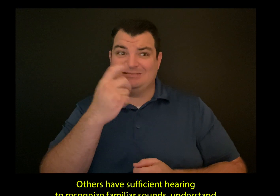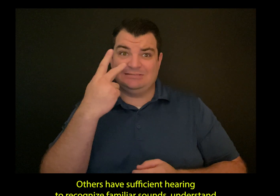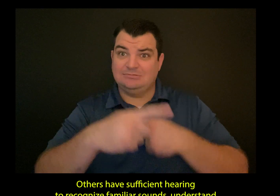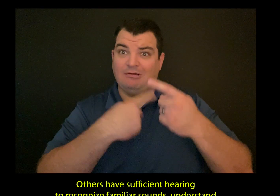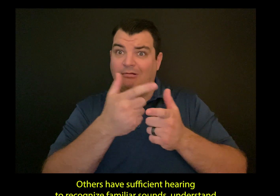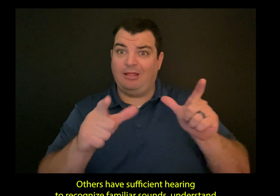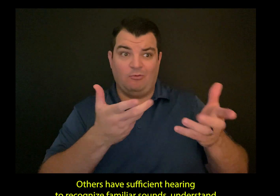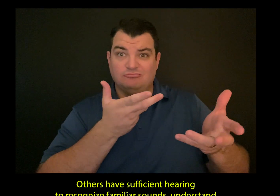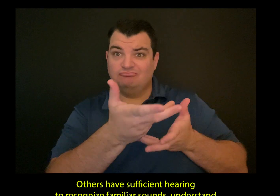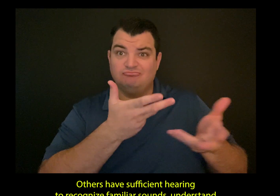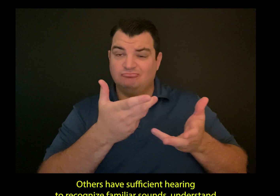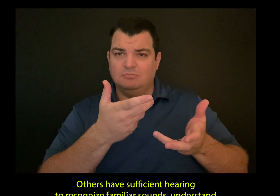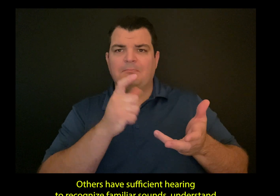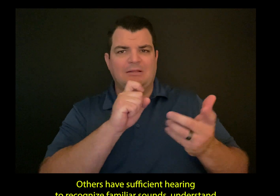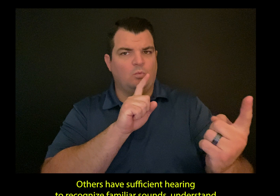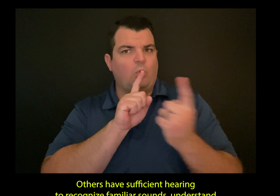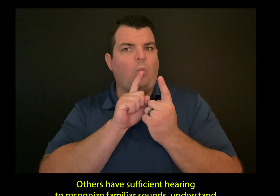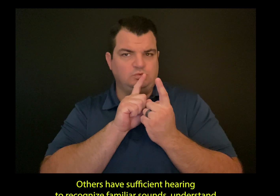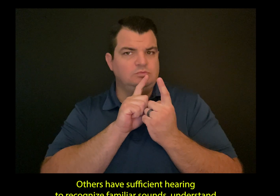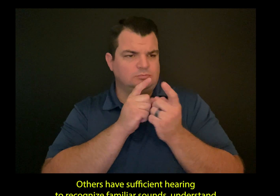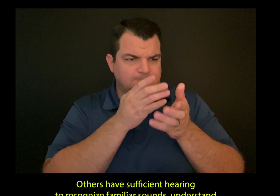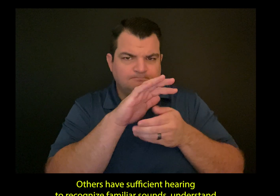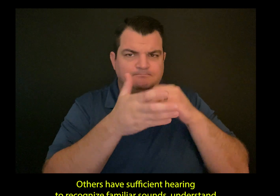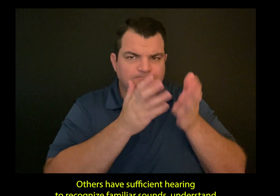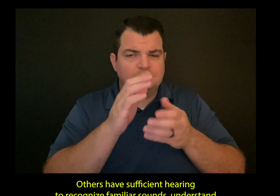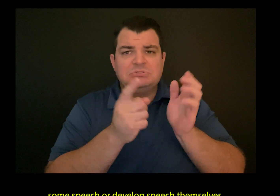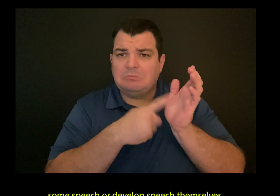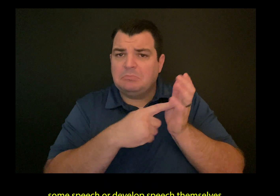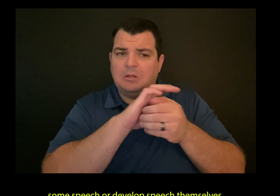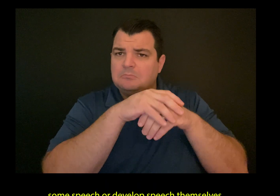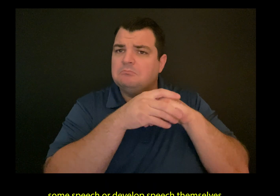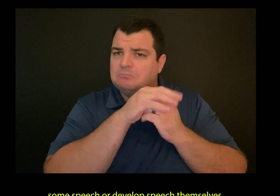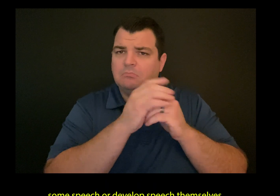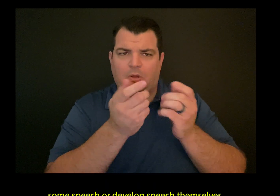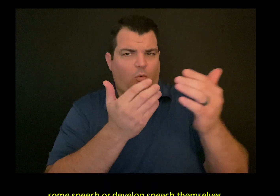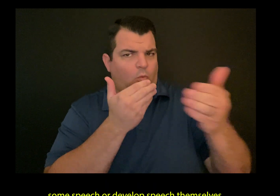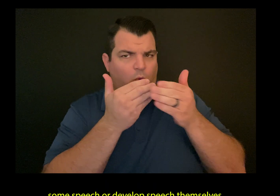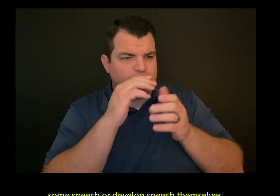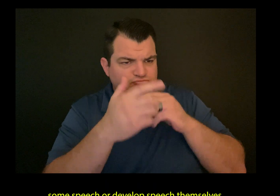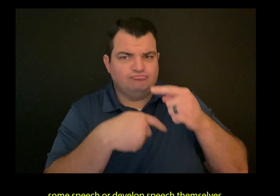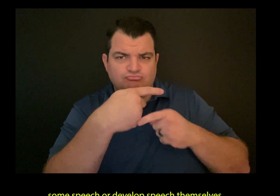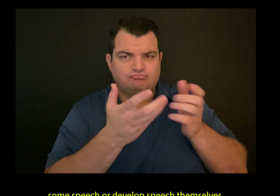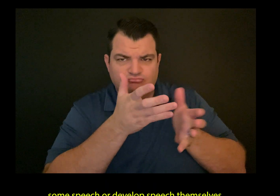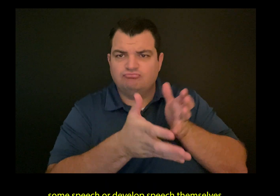Others have sufficient hearing to recognize familiar sounds, understand some speech, or develop speech themselves.